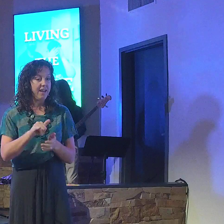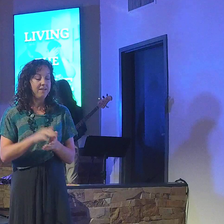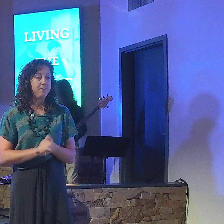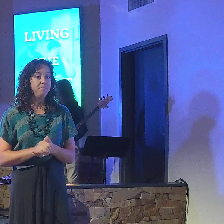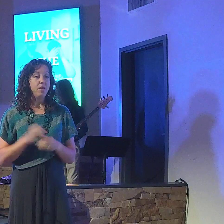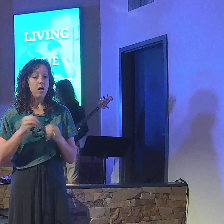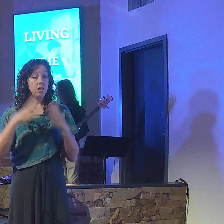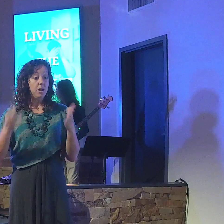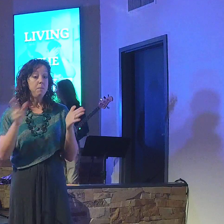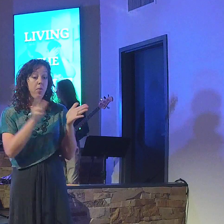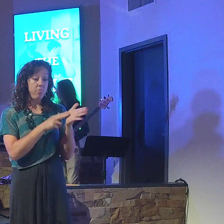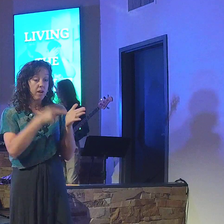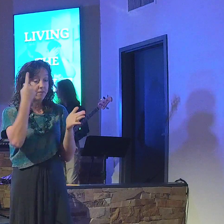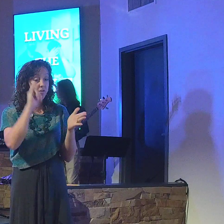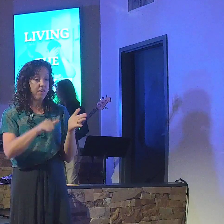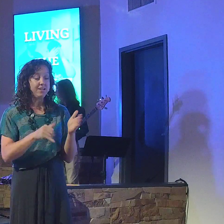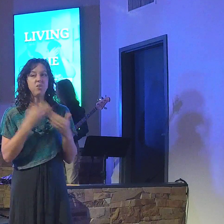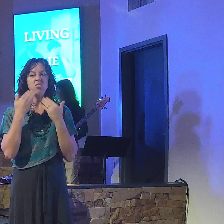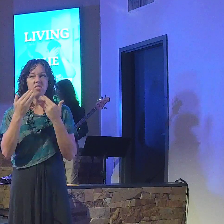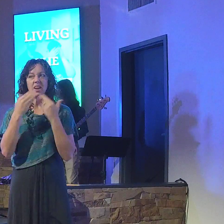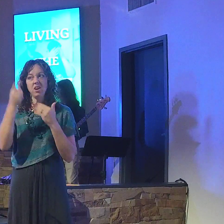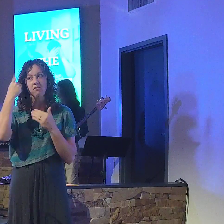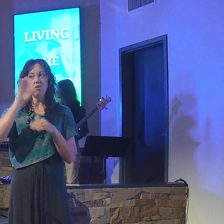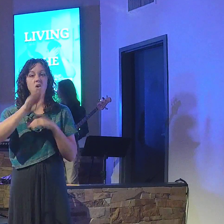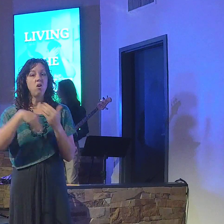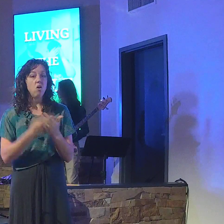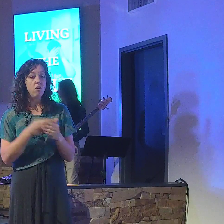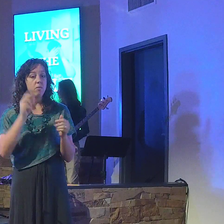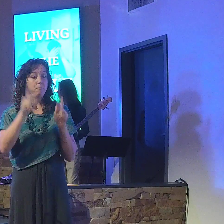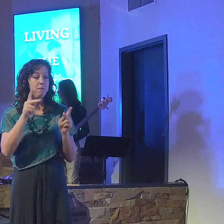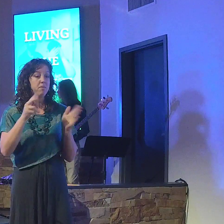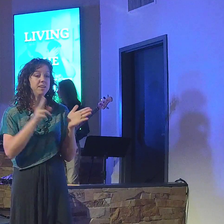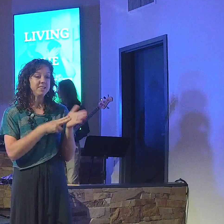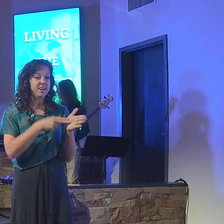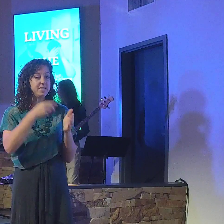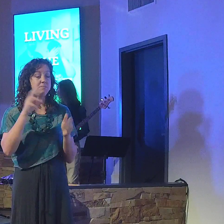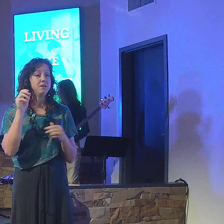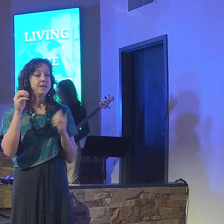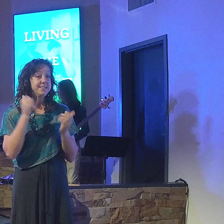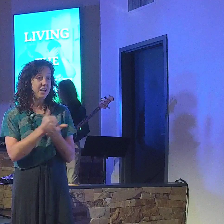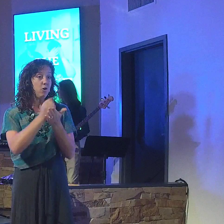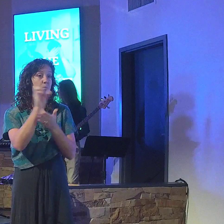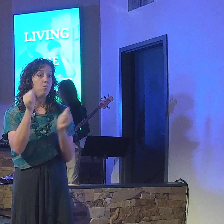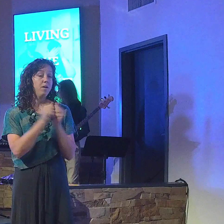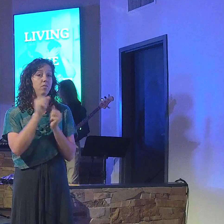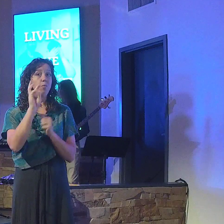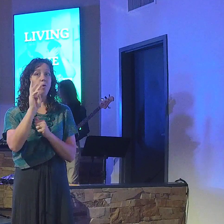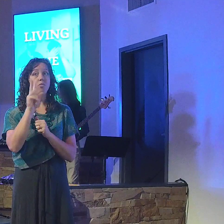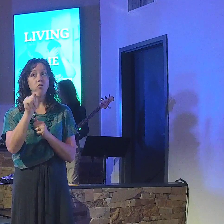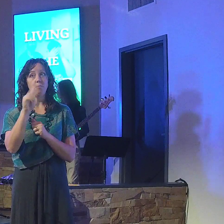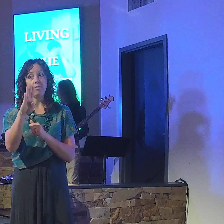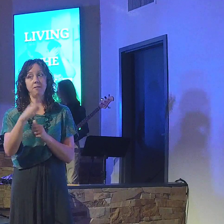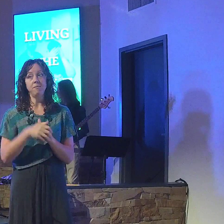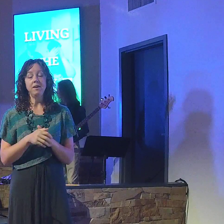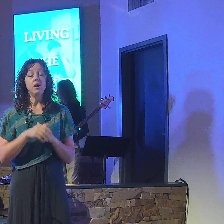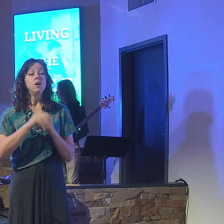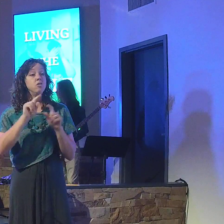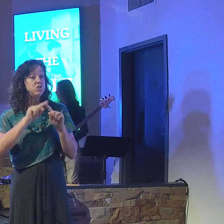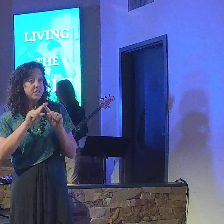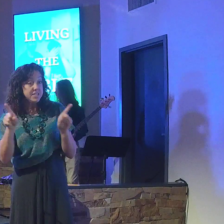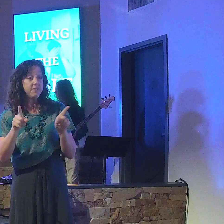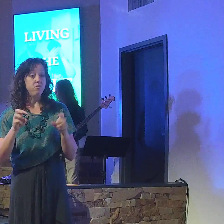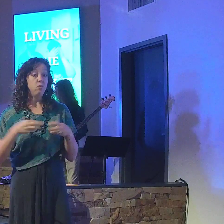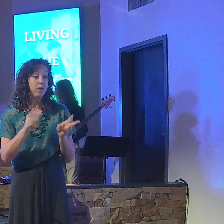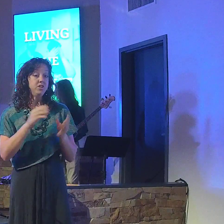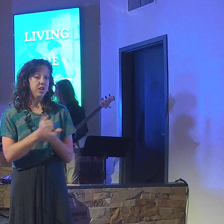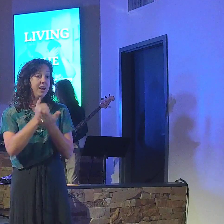that. And so, which I'm very thankful. Thank you for all who have signed up for that. Appreciate you all so much. And so, but we have other volunteer opportunities as